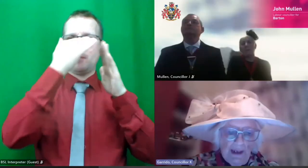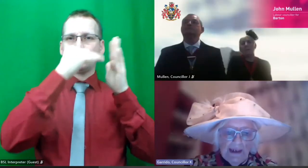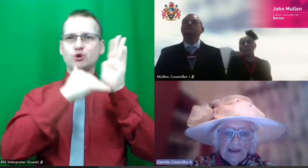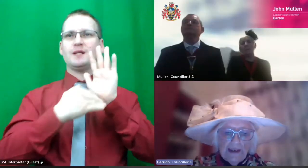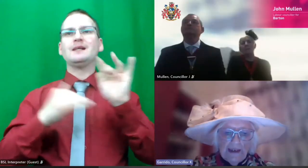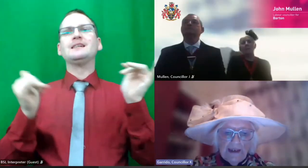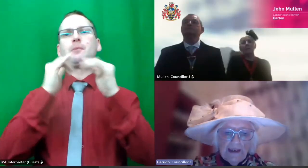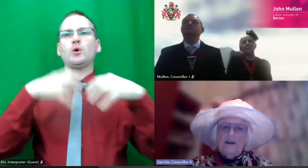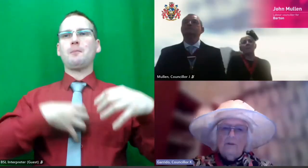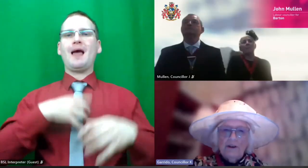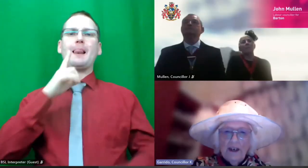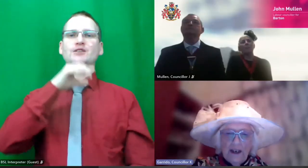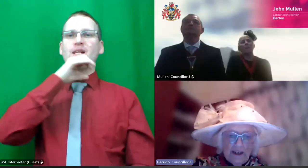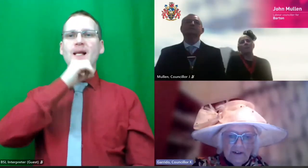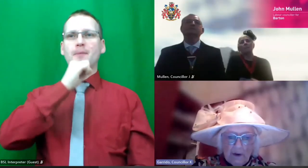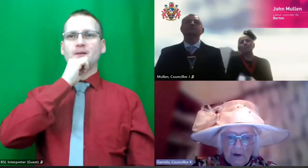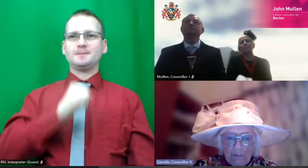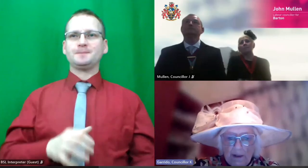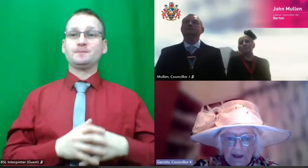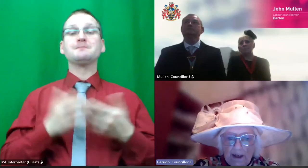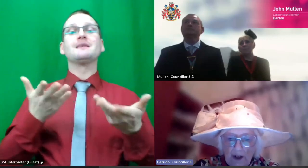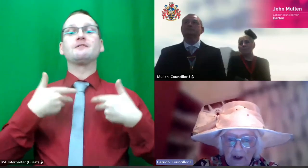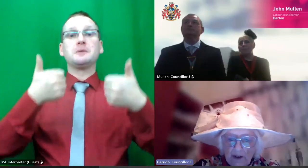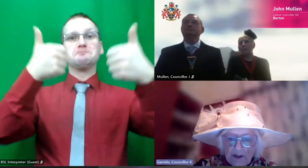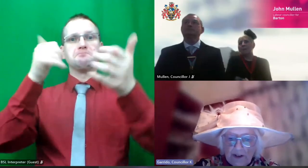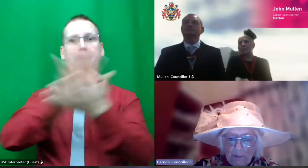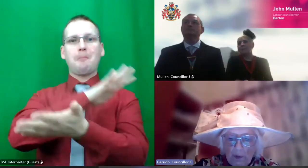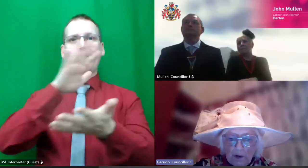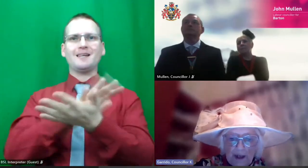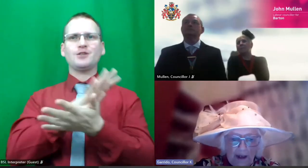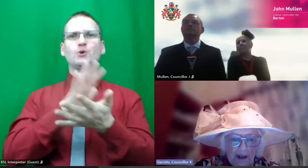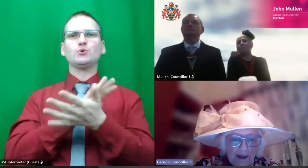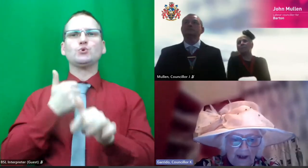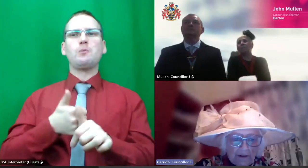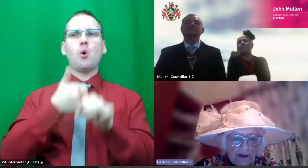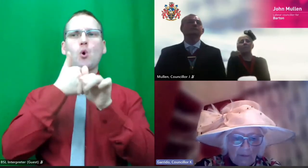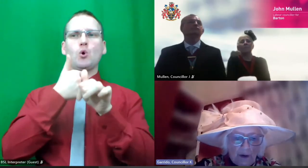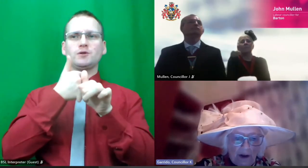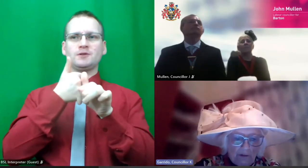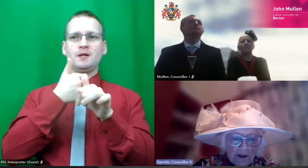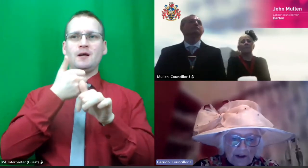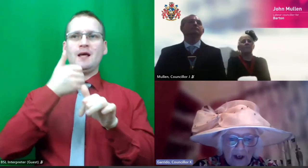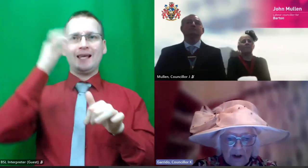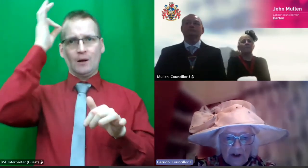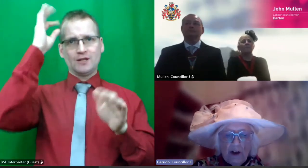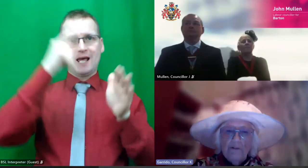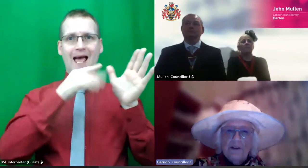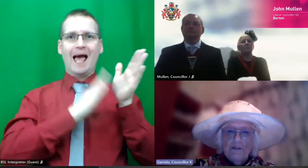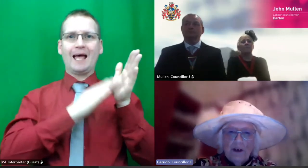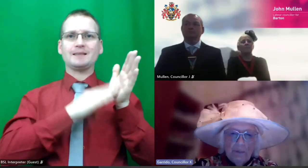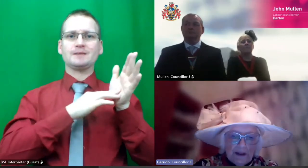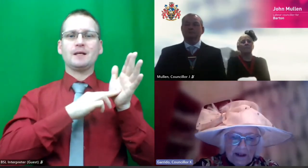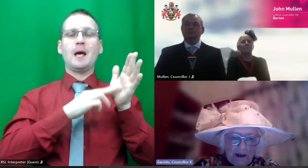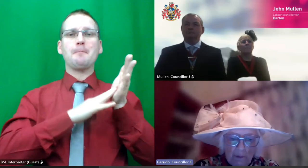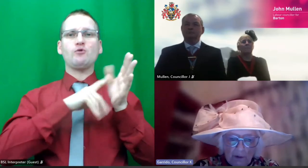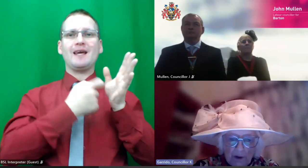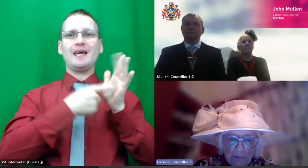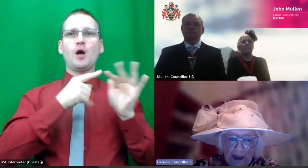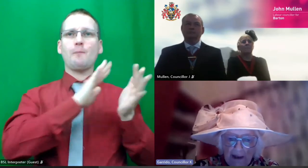Ceremony Mayor, ladies and gentlemen, it gives me great pleasure to support Councillor Anne-Marie Humphreys to the office of